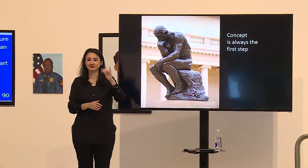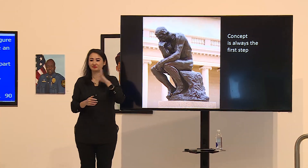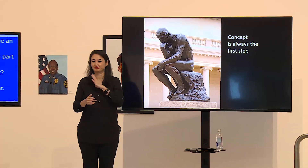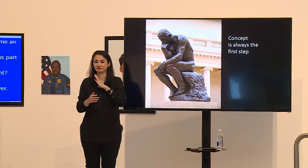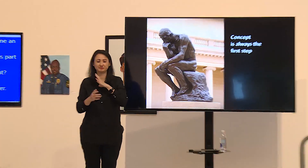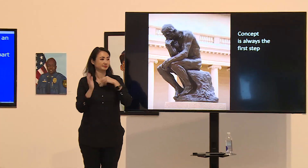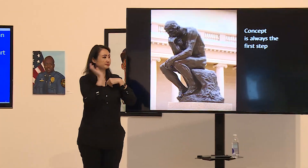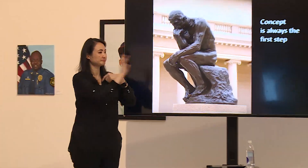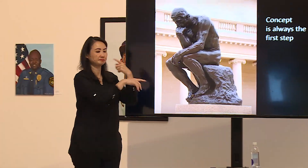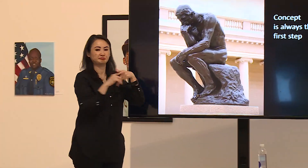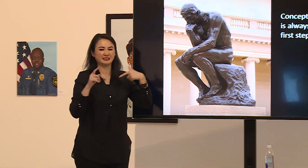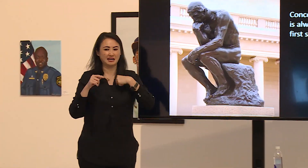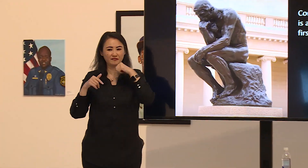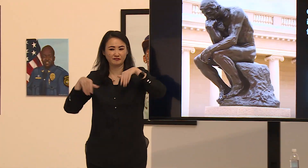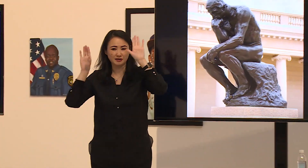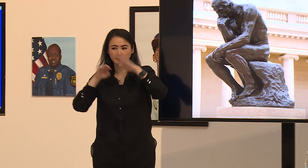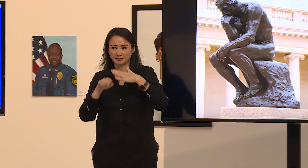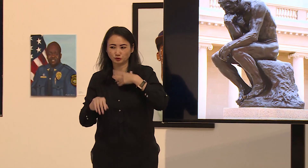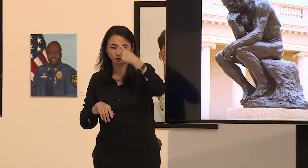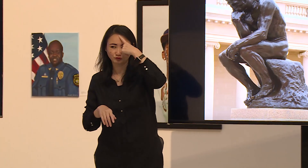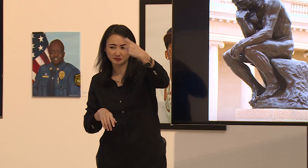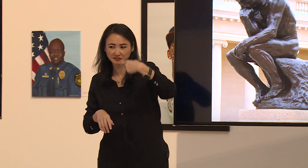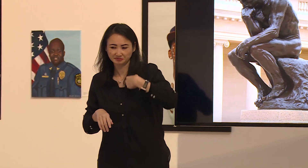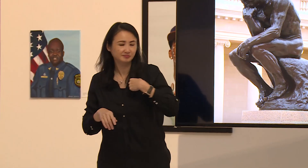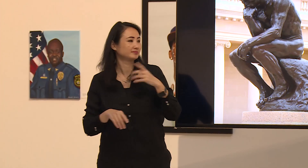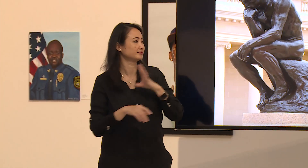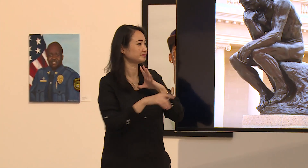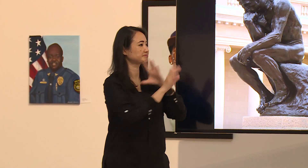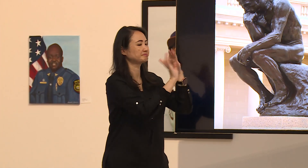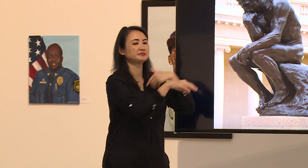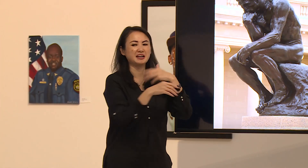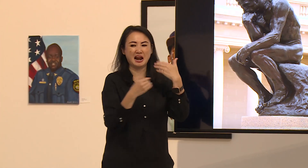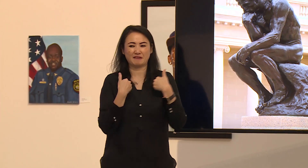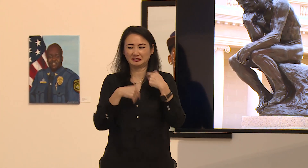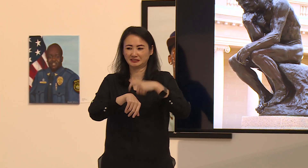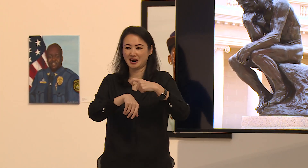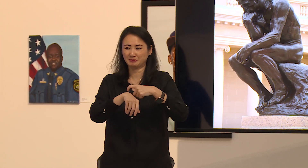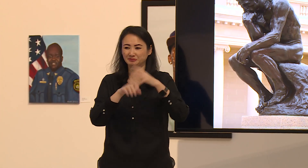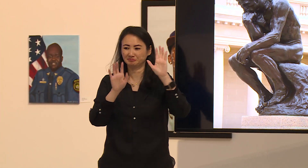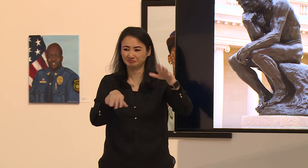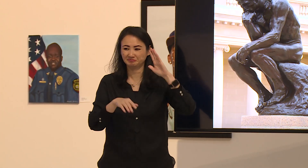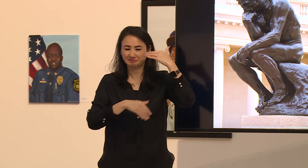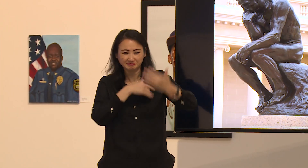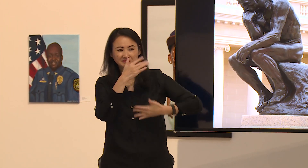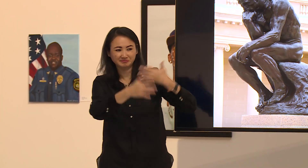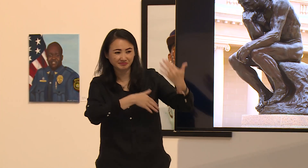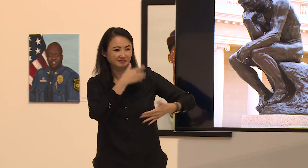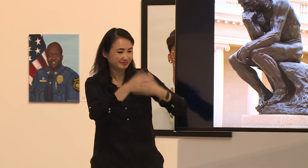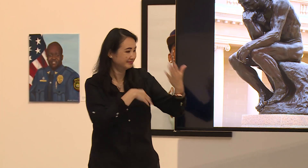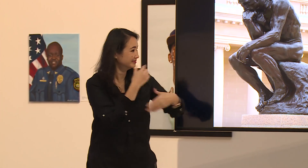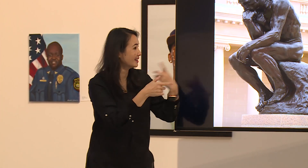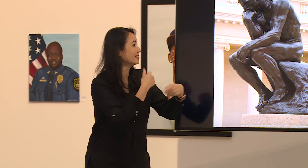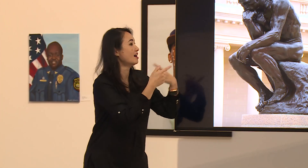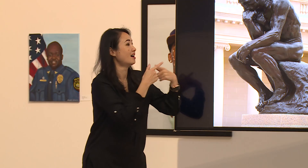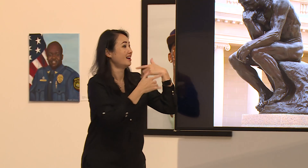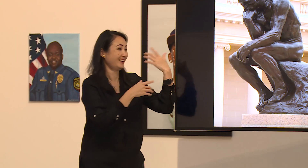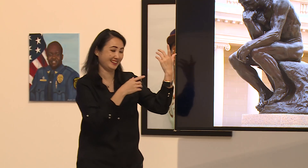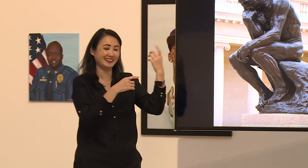little apprehensive. But I have a dream, and I didn't want to give up. So I understood that he was apprehensive, but I thought, let's keep going. Let's give this a